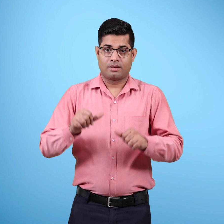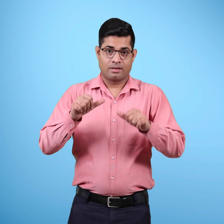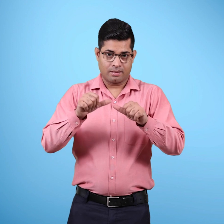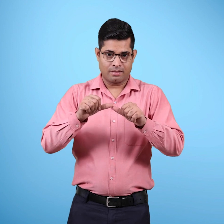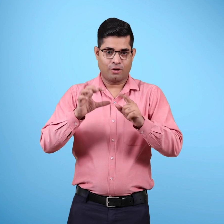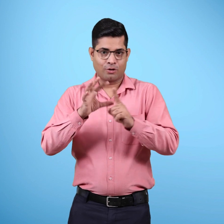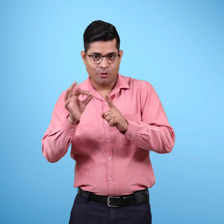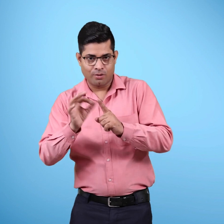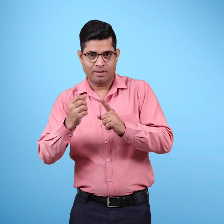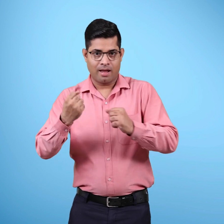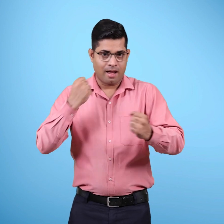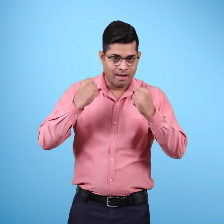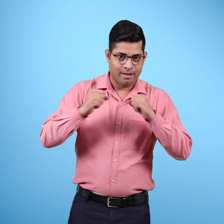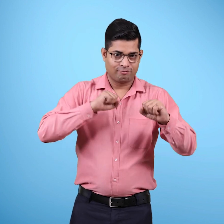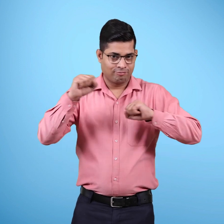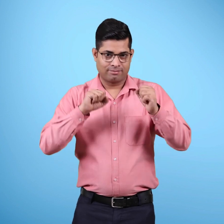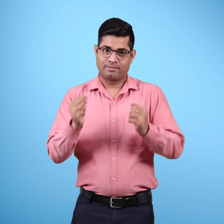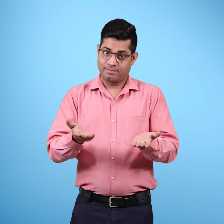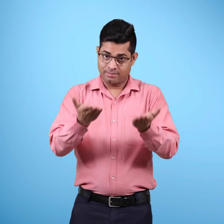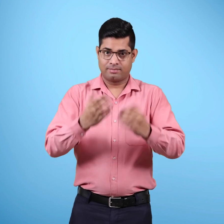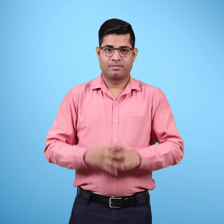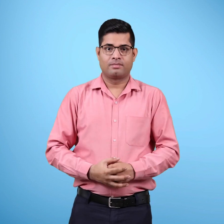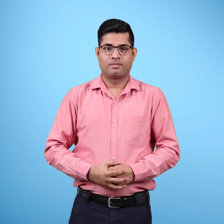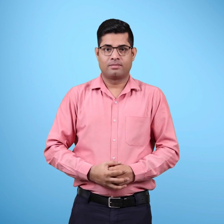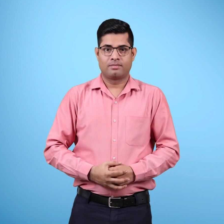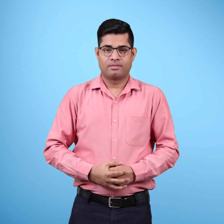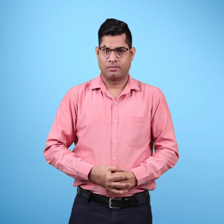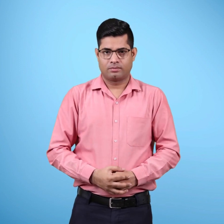Look closely at the stem and branches of